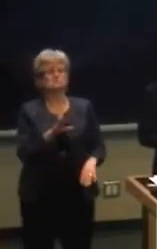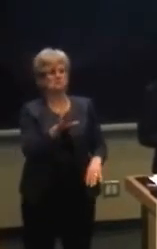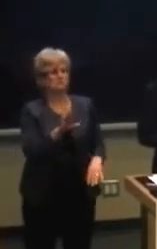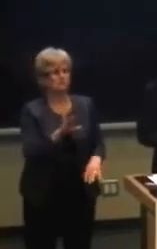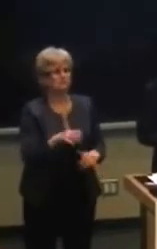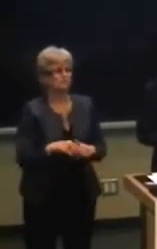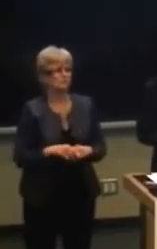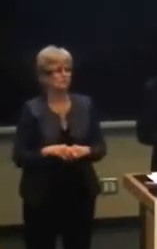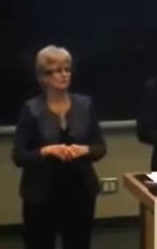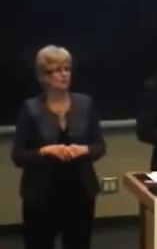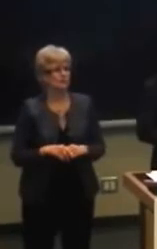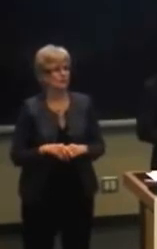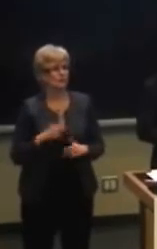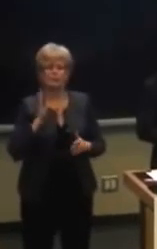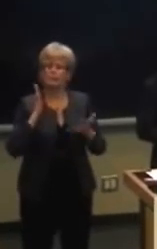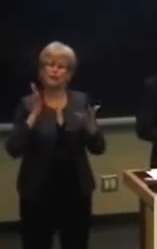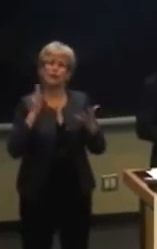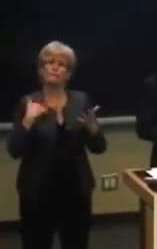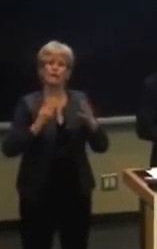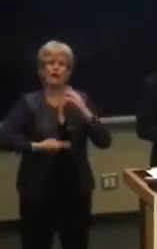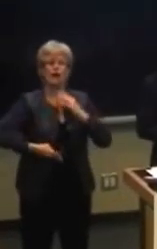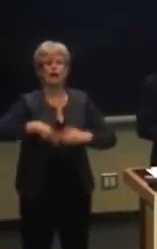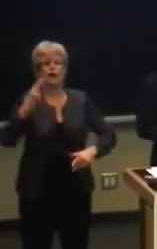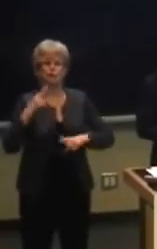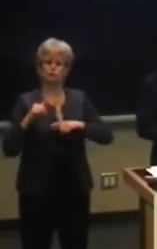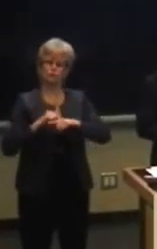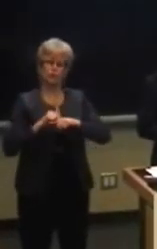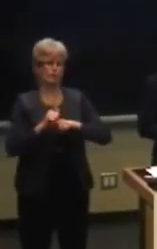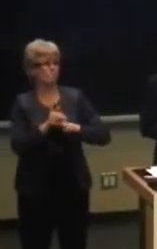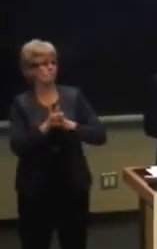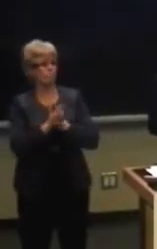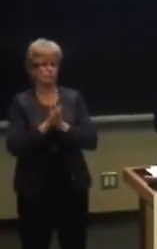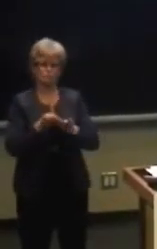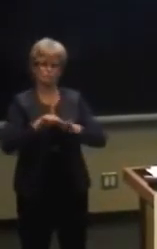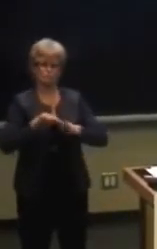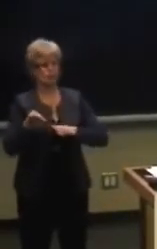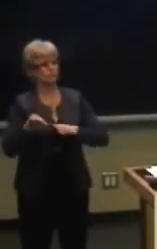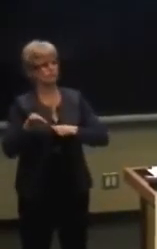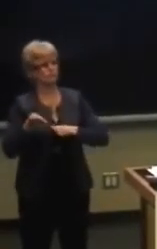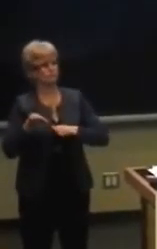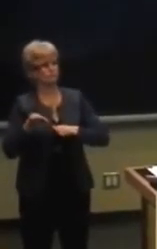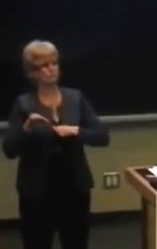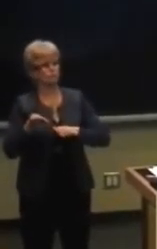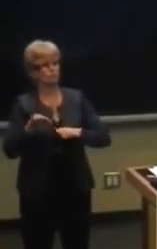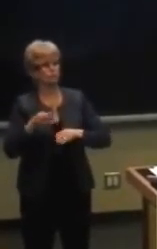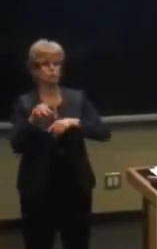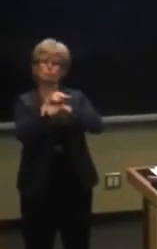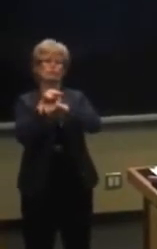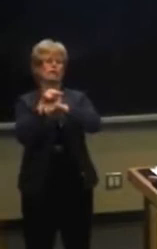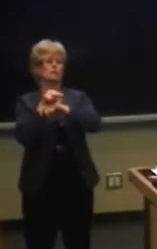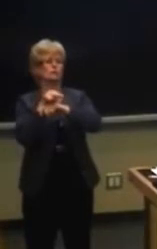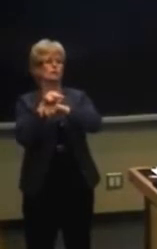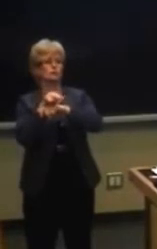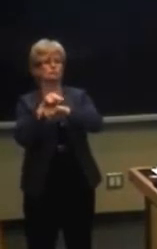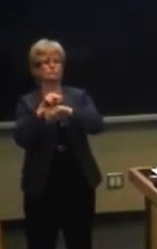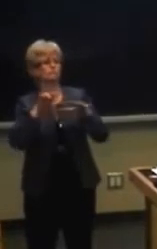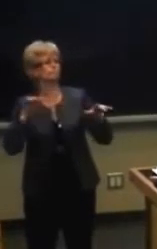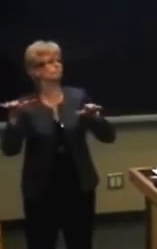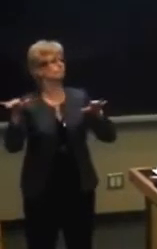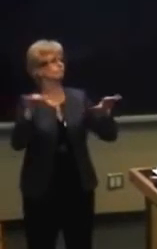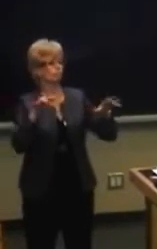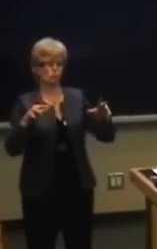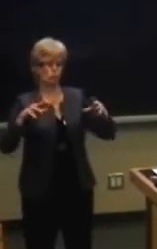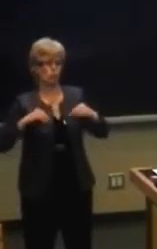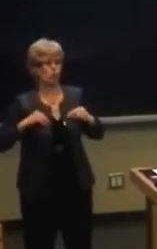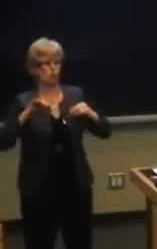a highly trained, highly motivated, professional, proactive station supervisor who will own